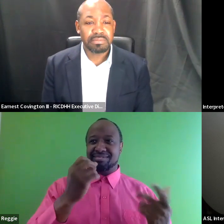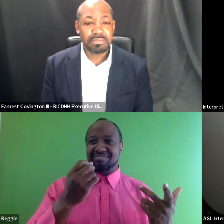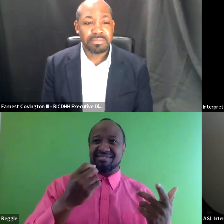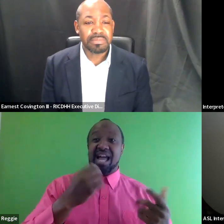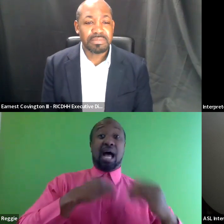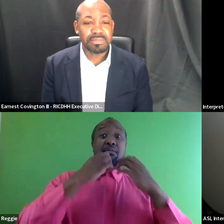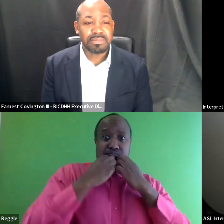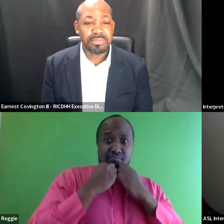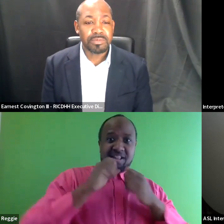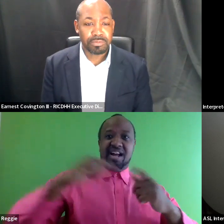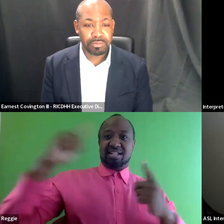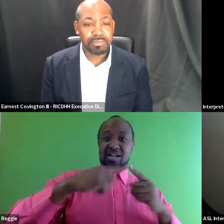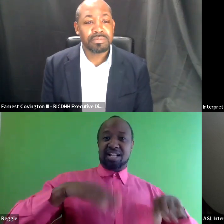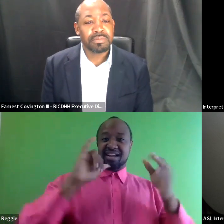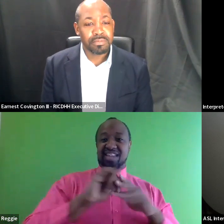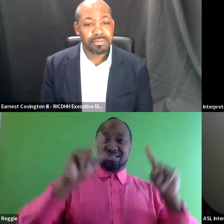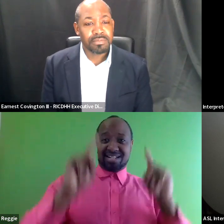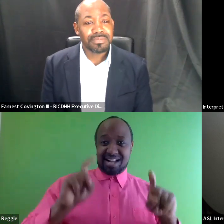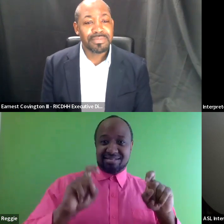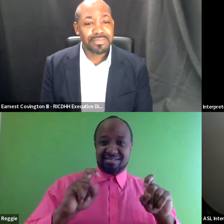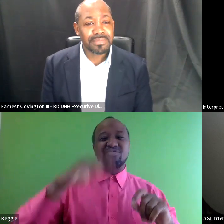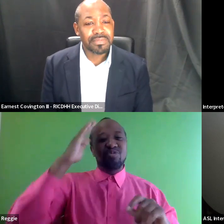valued and just passed through.